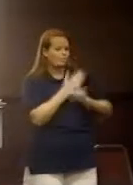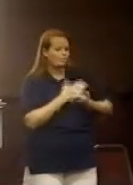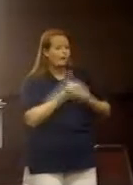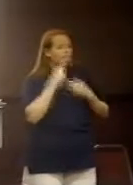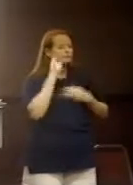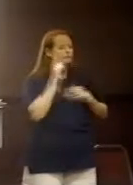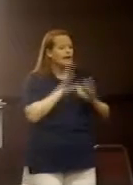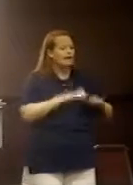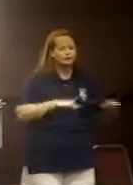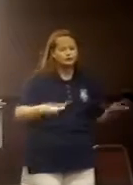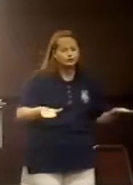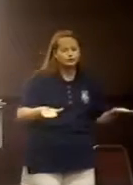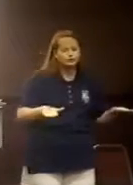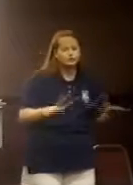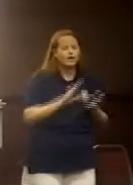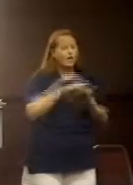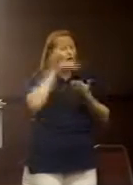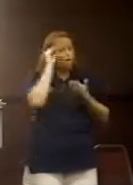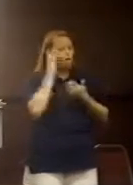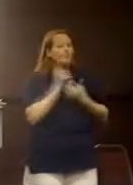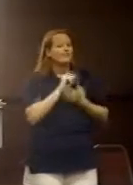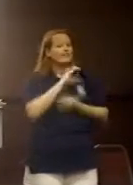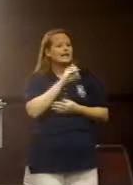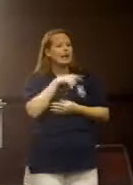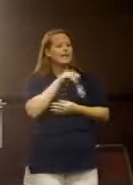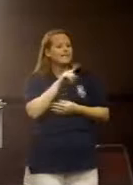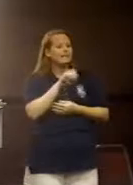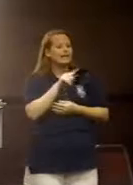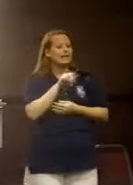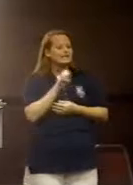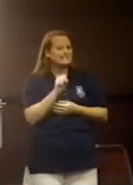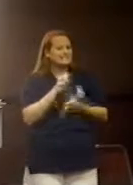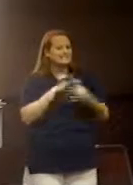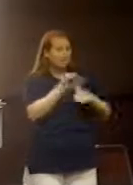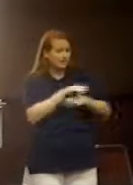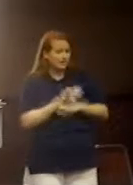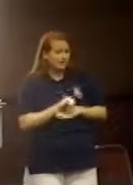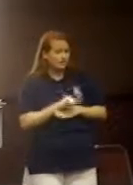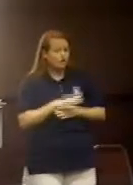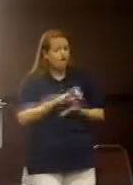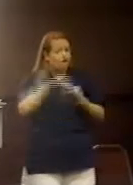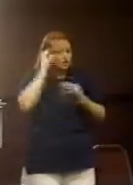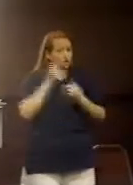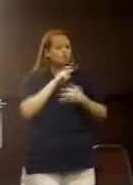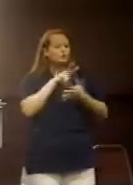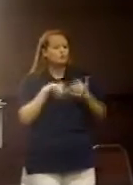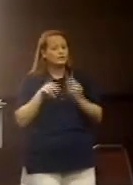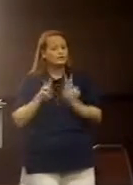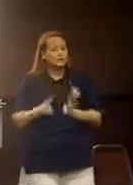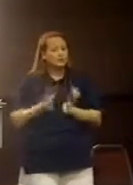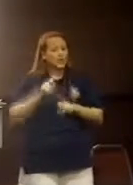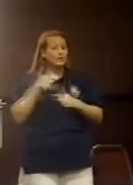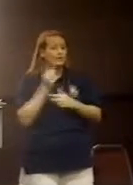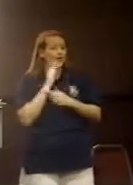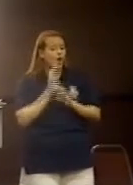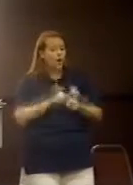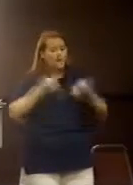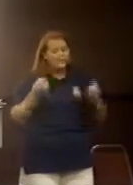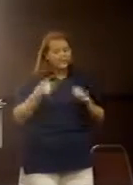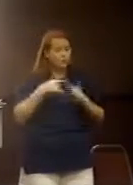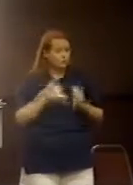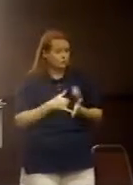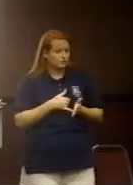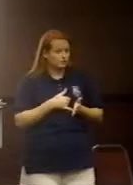deaf children learn the complexities of English and learn to read well when they are exposed to